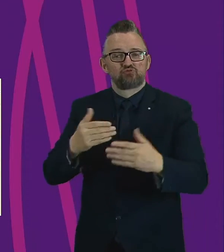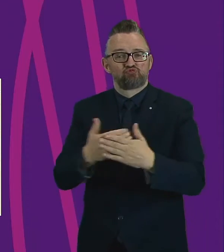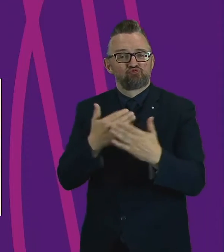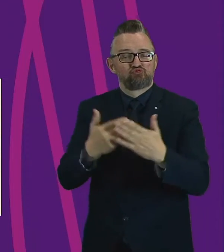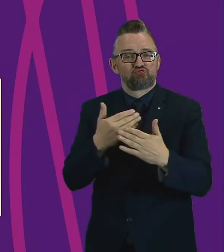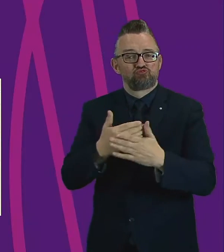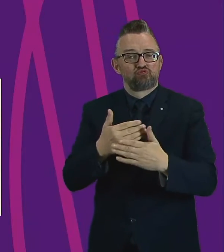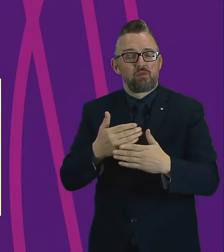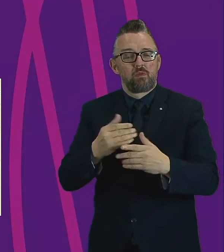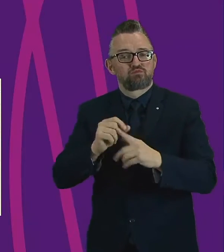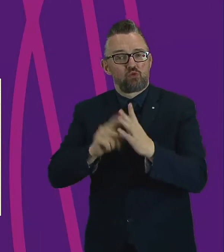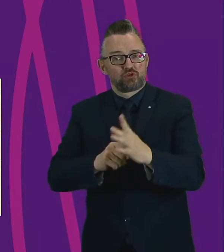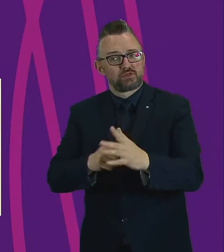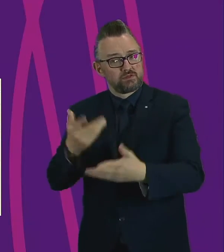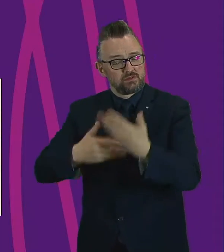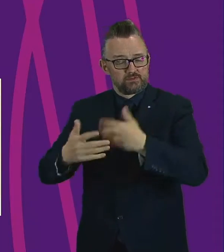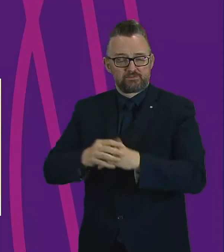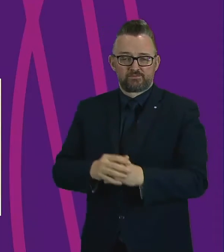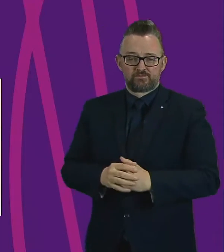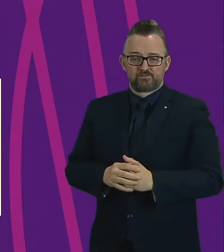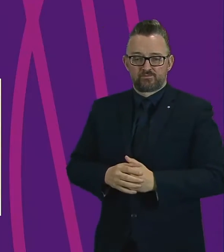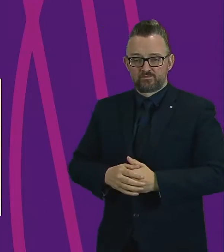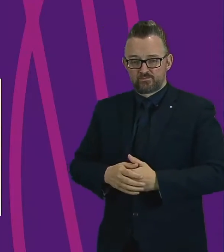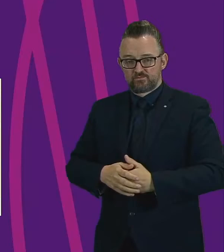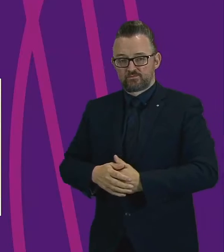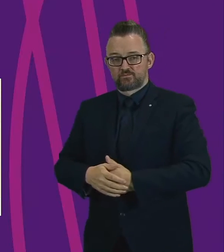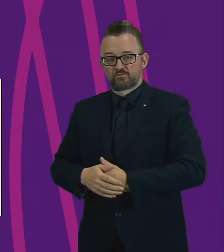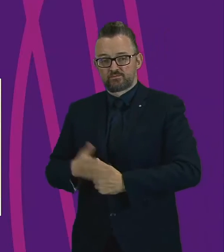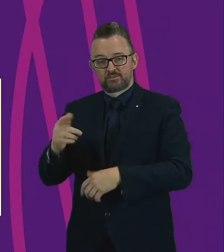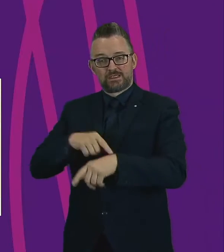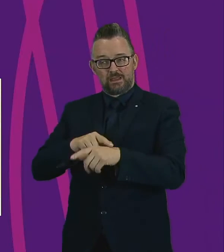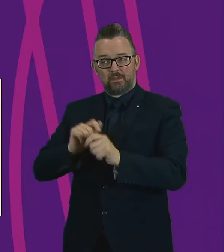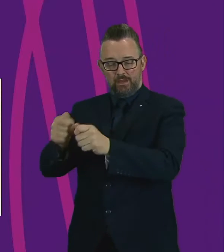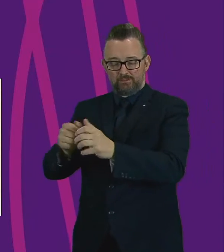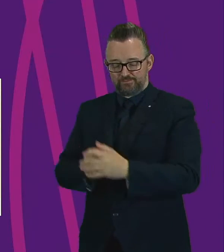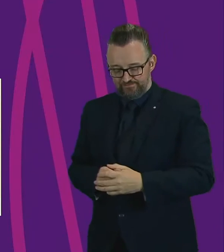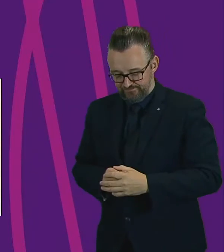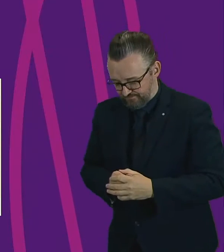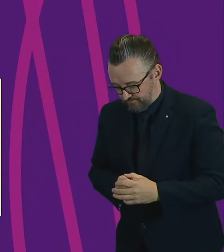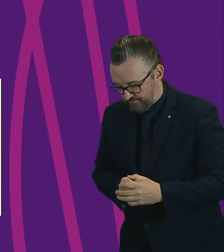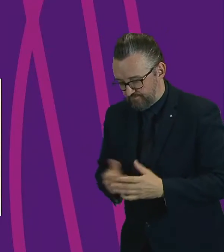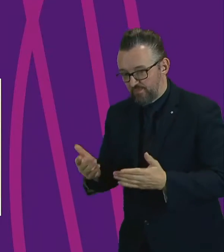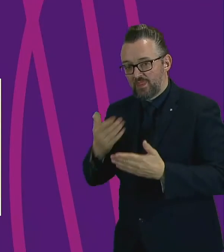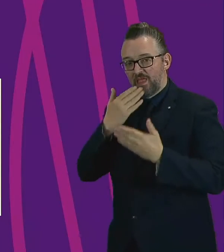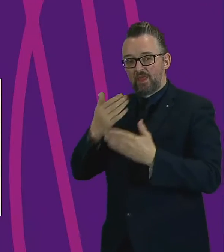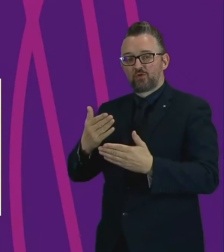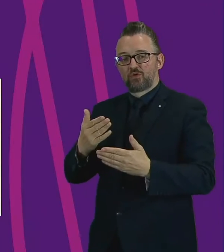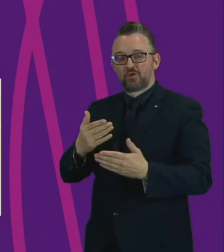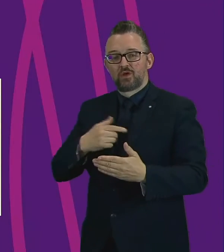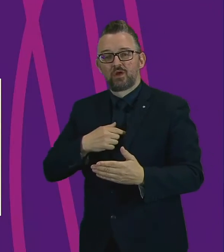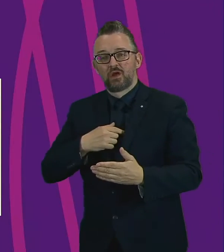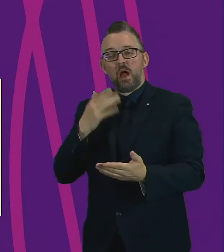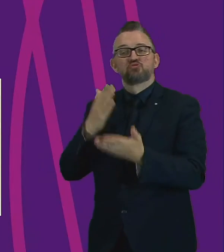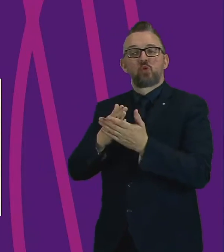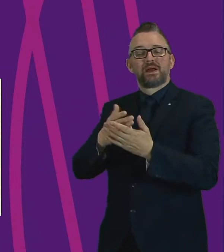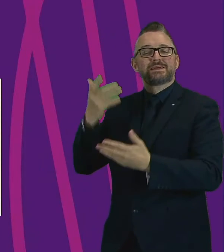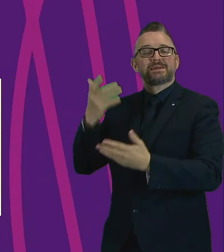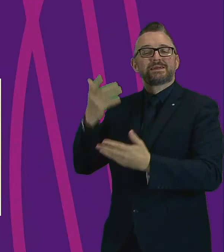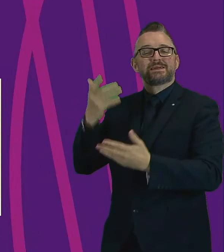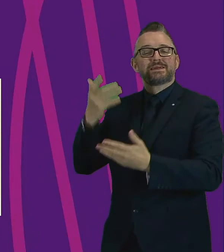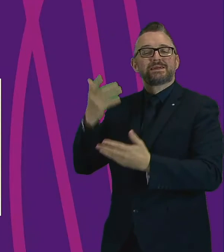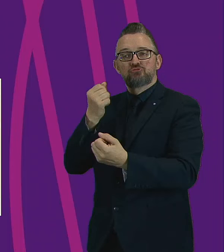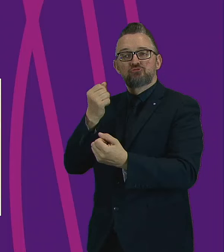approach that we've been talking about during this debate. Mr Burnett, and I'll give you your time back. Thank you, Deputy Presiding Officer. I'm sure history would judge the SNP on their record of